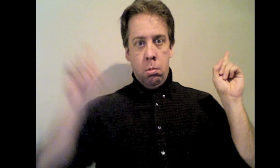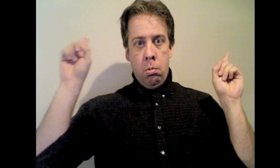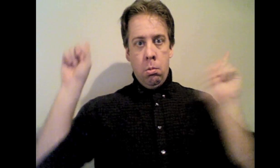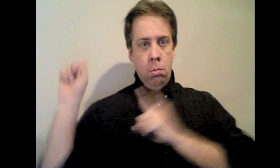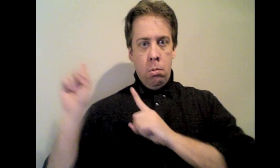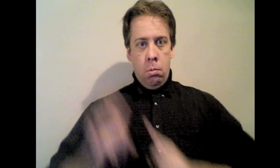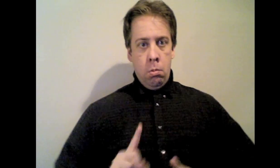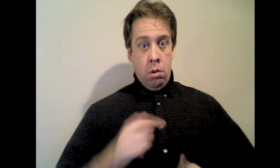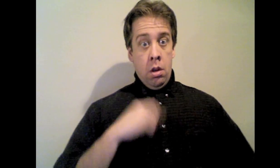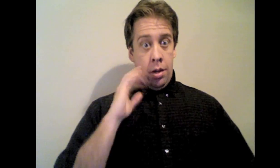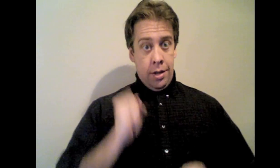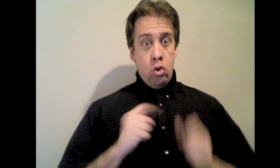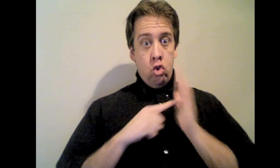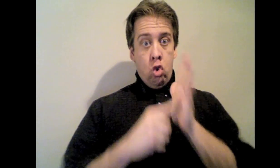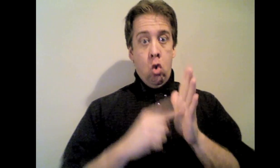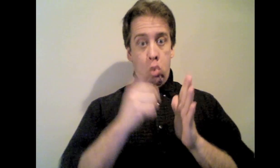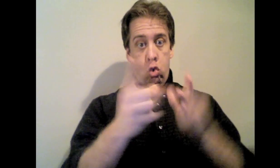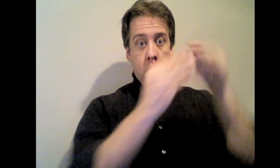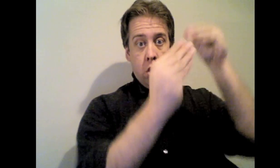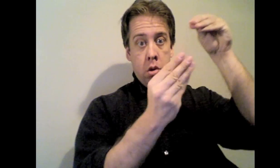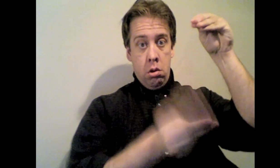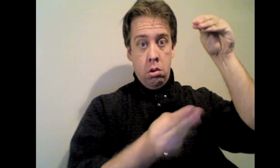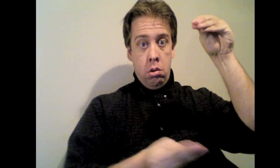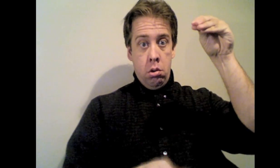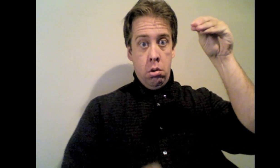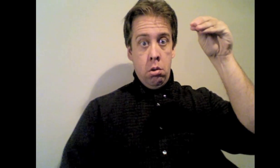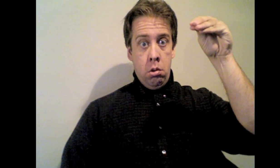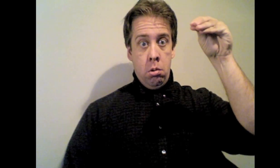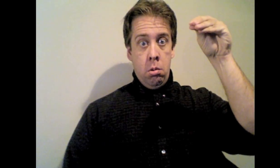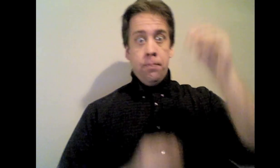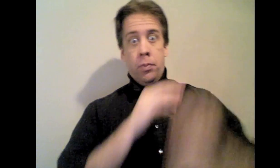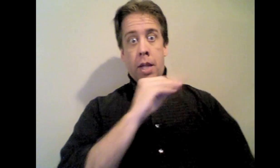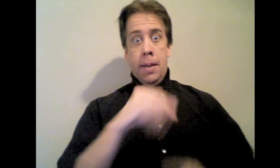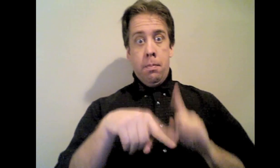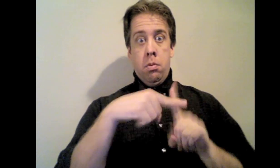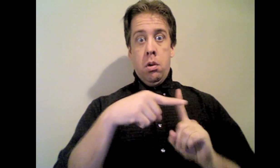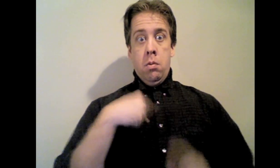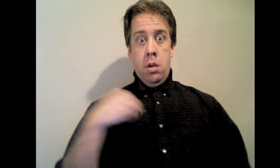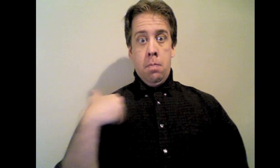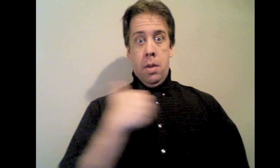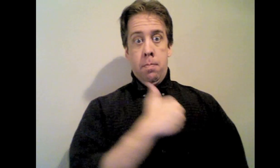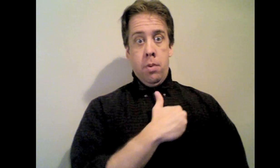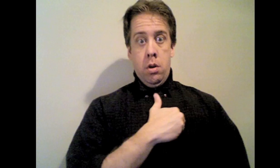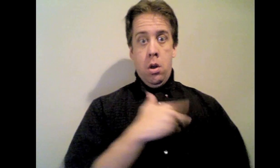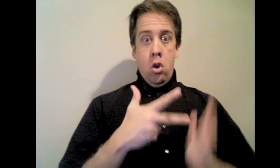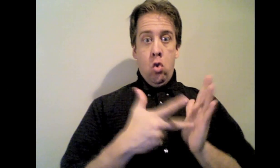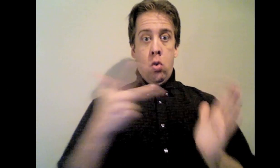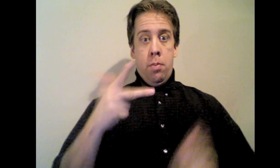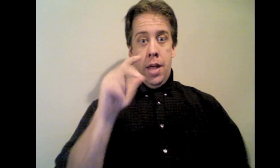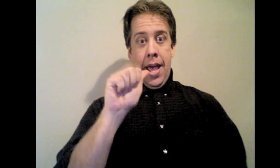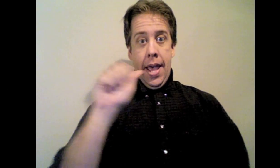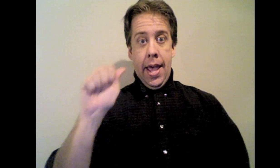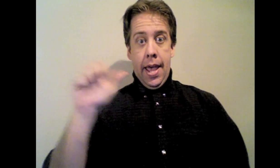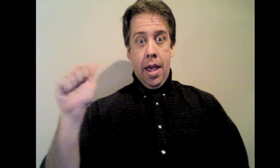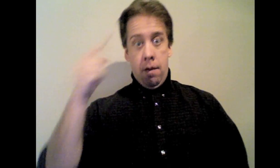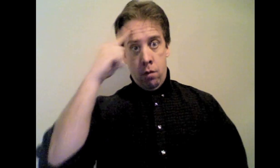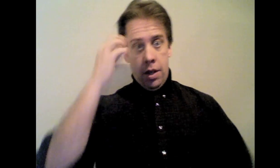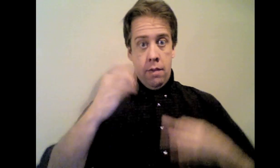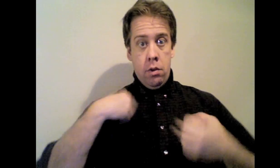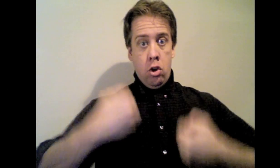have a lot of them on my wall for display. I can make you a copy. I have some in my wallet here. I am also a AAA member.